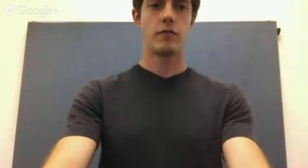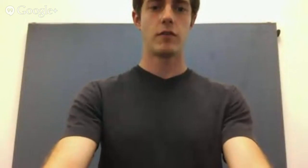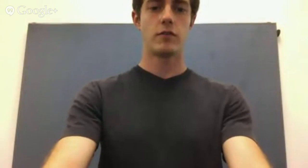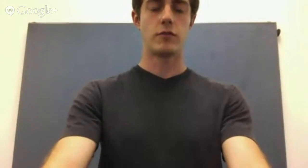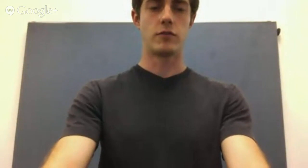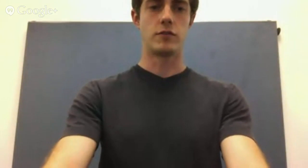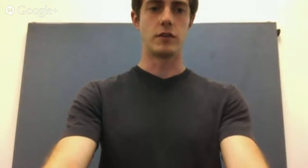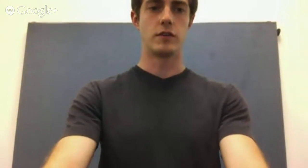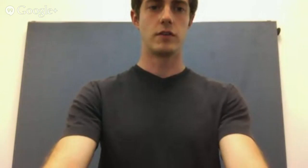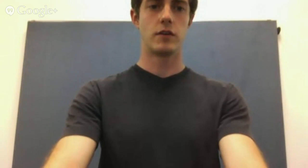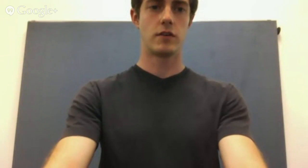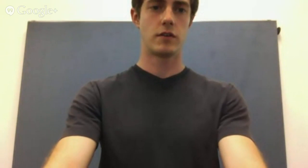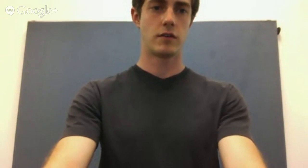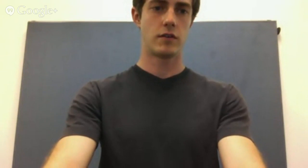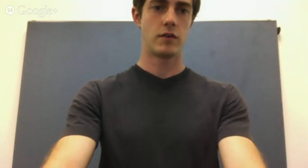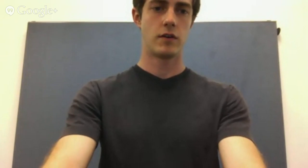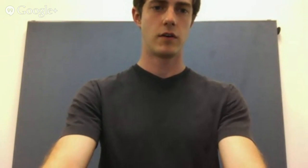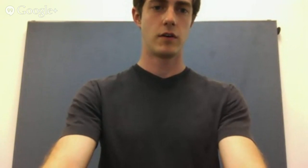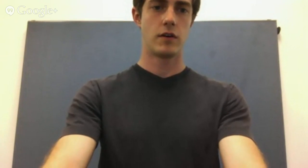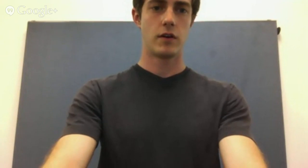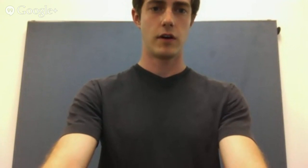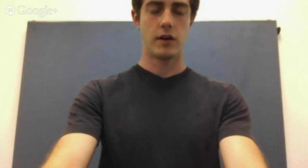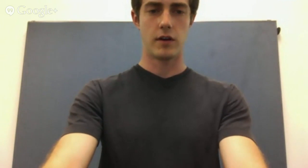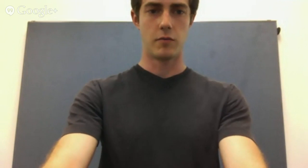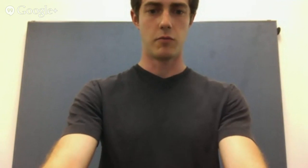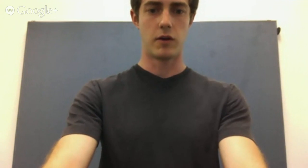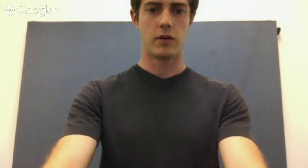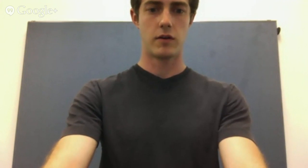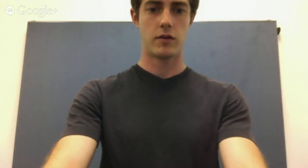If you're interested, I am